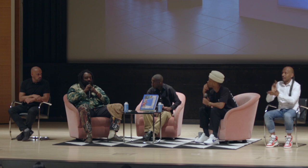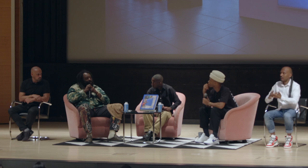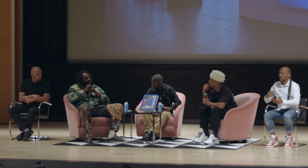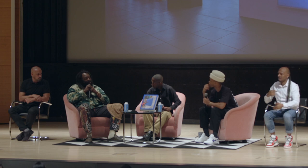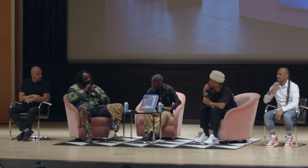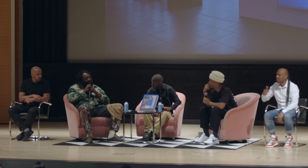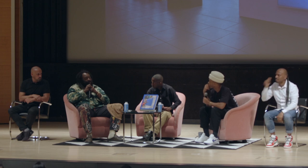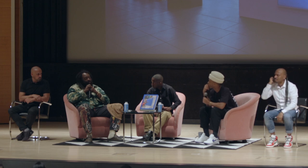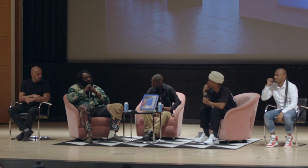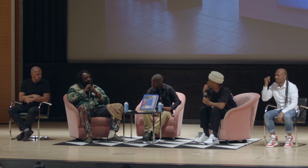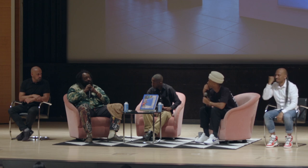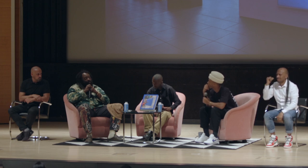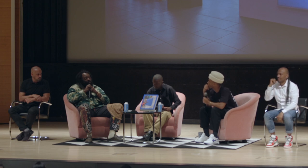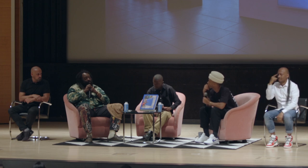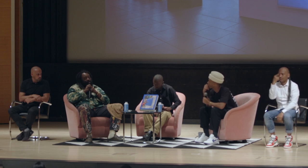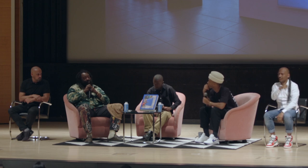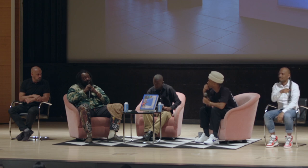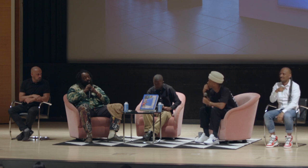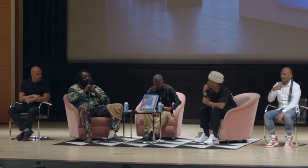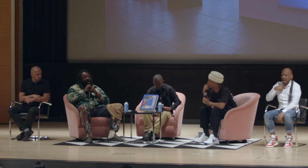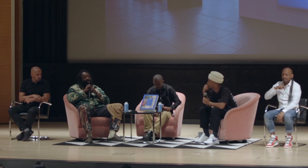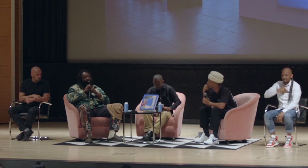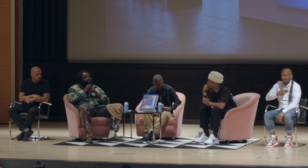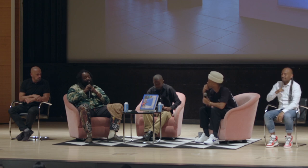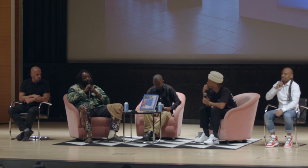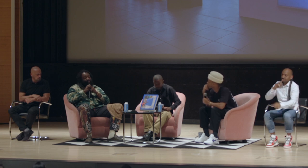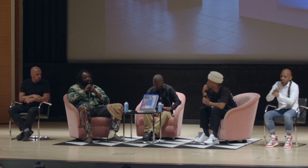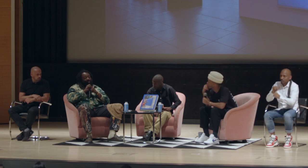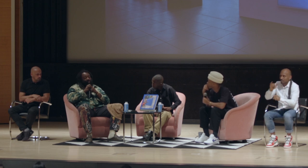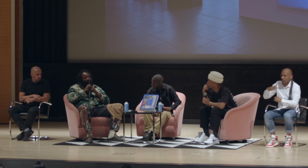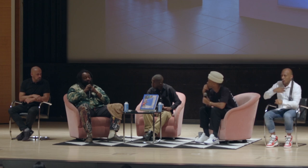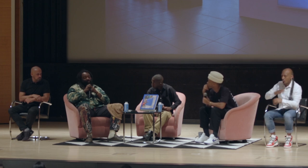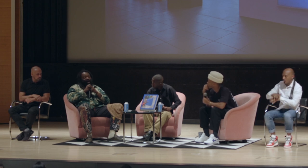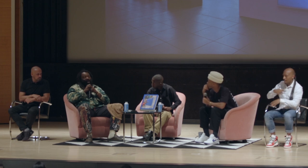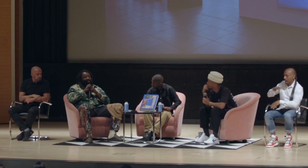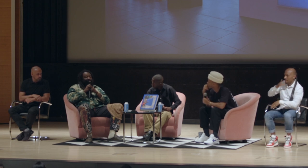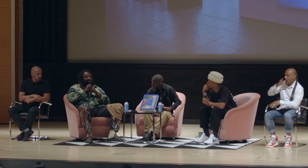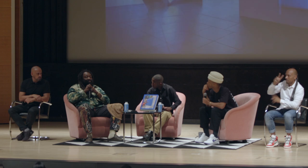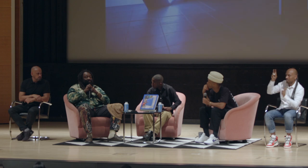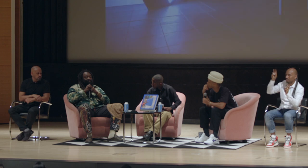that's probably the greatest thing he got away with. Because if you do the odds,